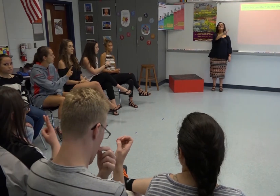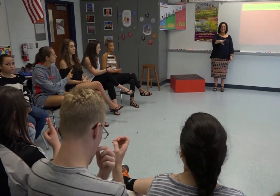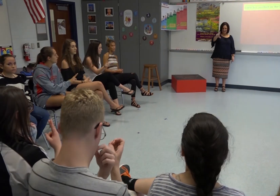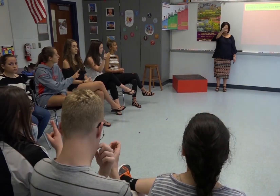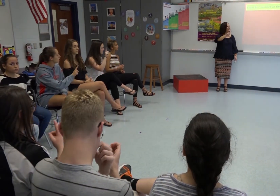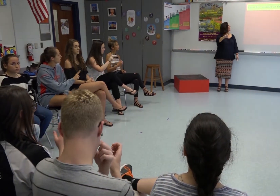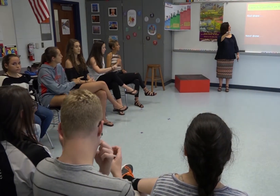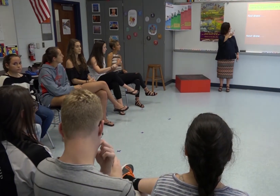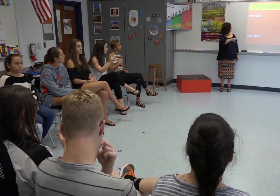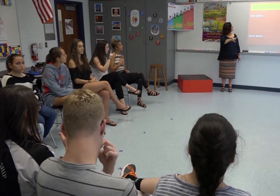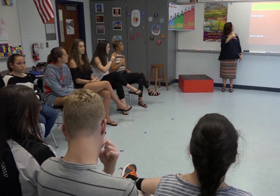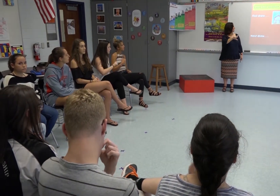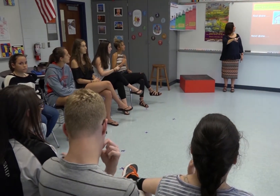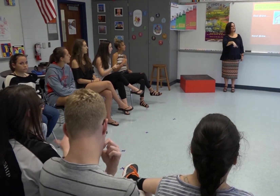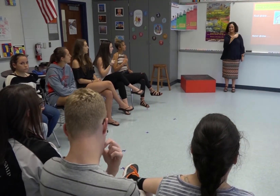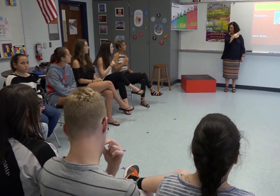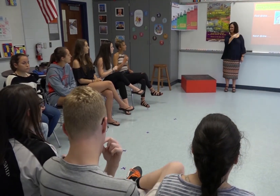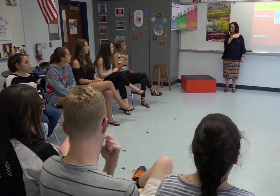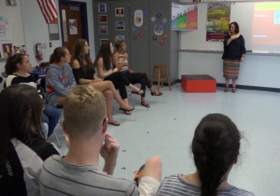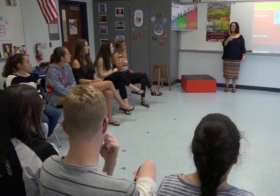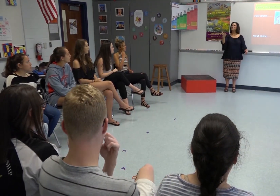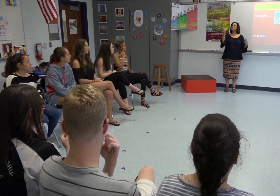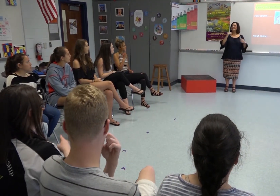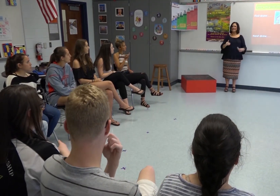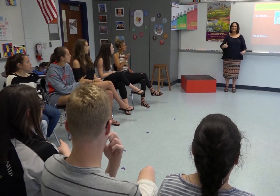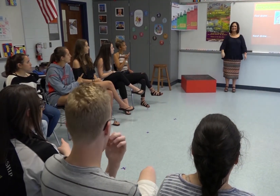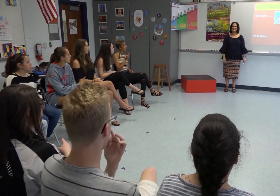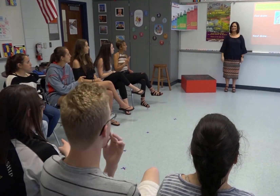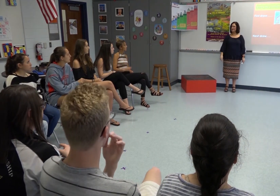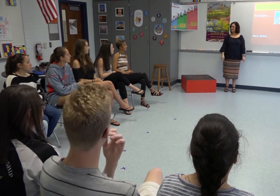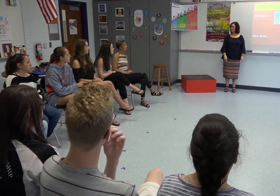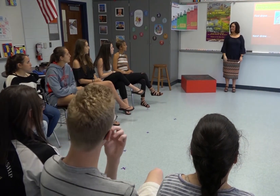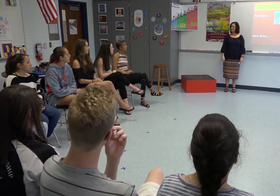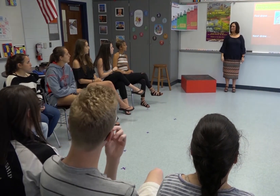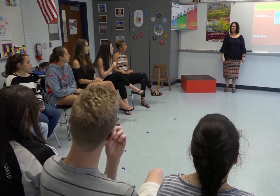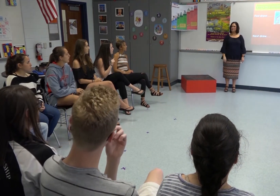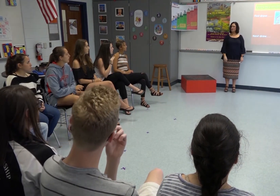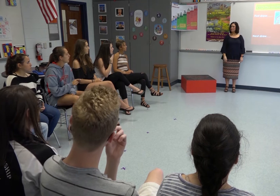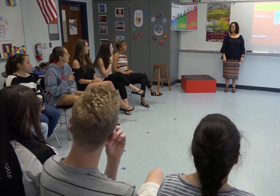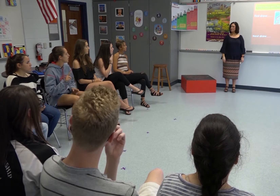Library, everyone's saying. Right, the library. Okay, and then what?